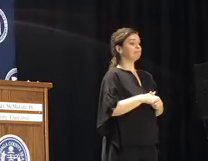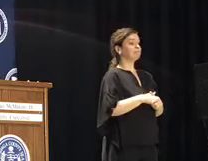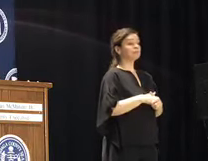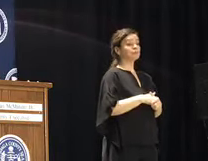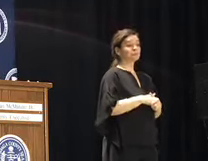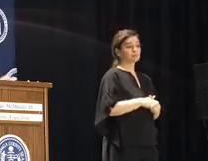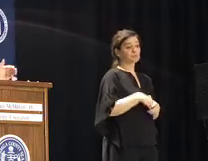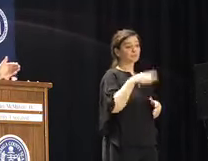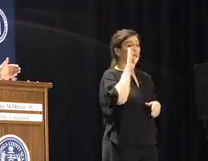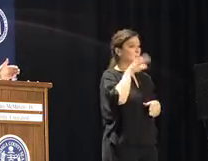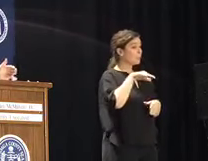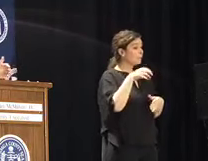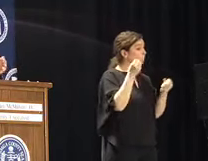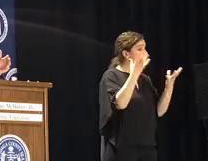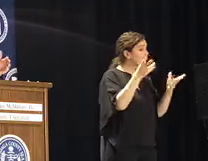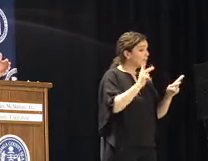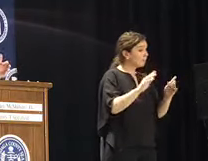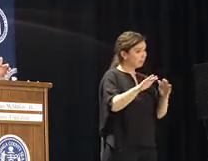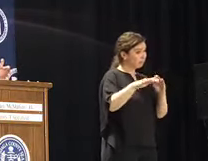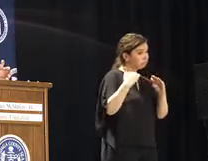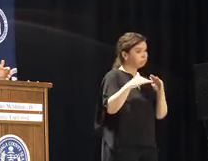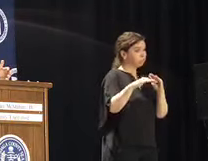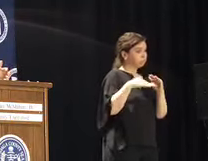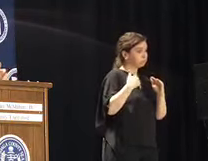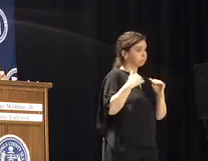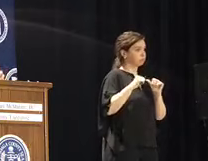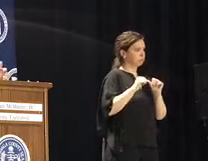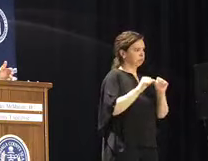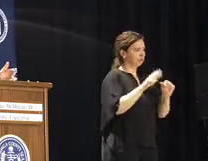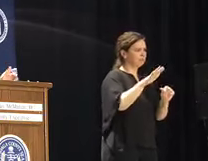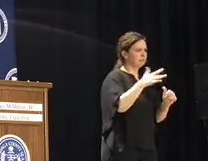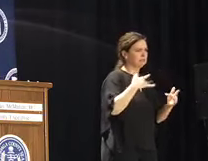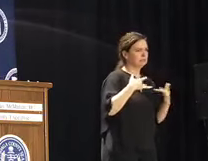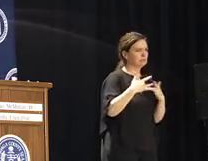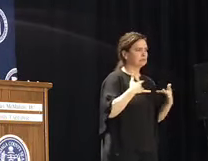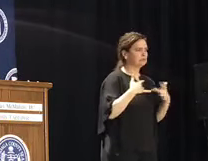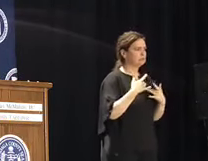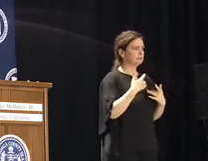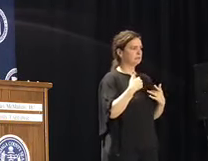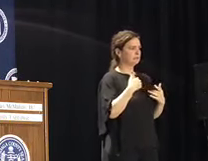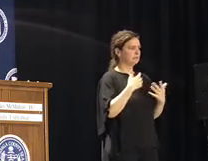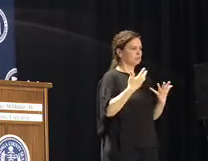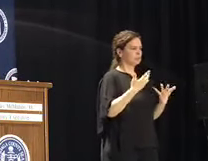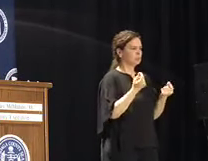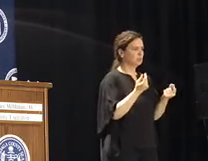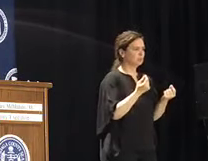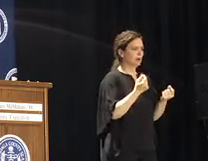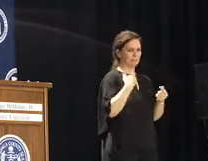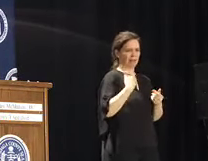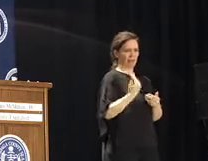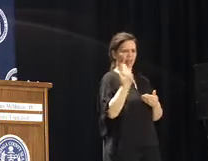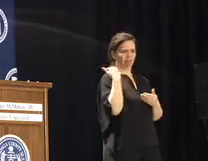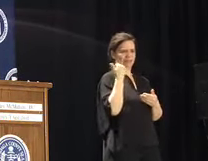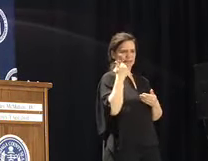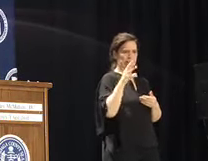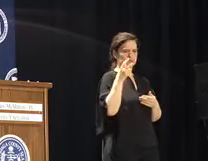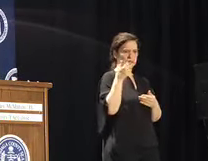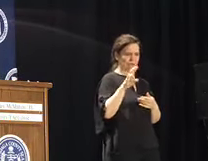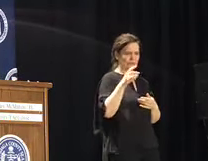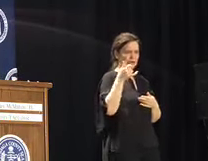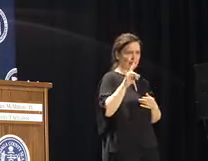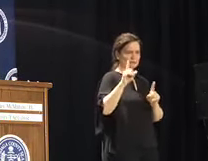say, I got a test on the 17th, this is where I am. I've emailed many of them. I've called many of them and talked to many of them. I'm happy to report